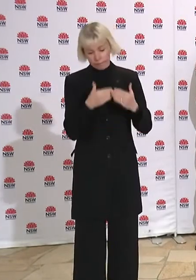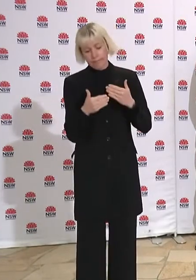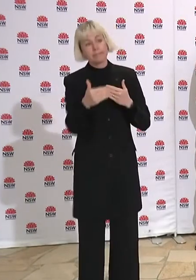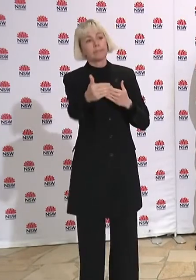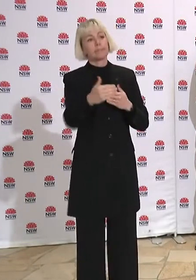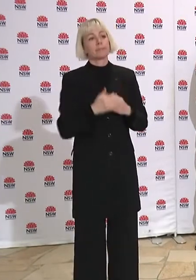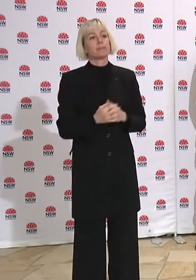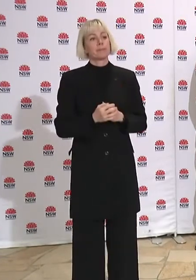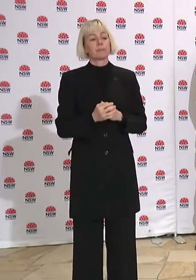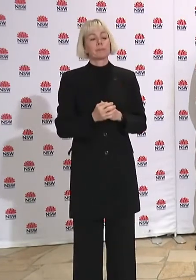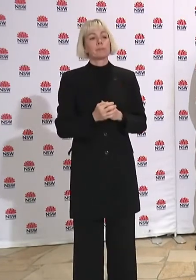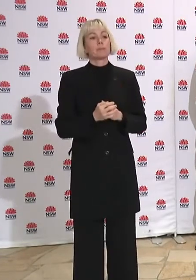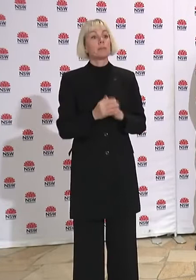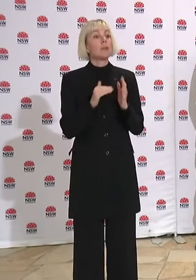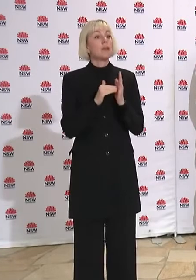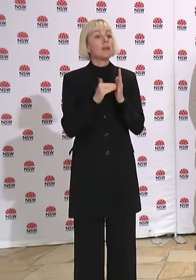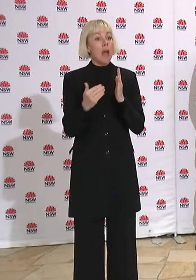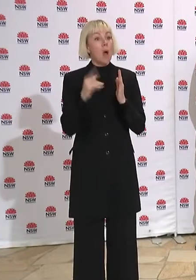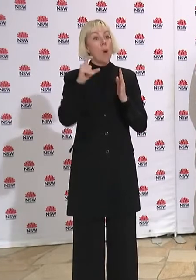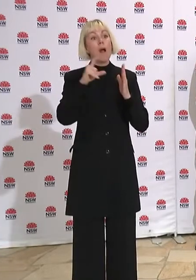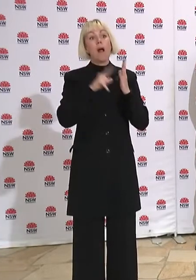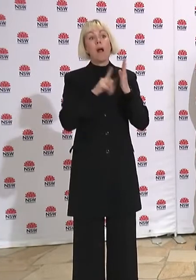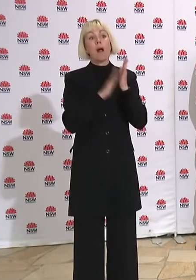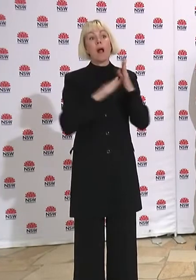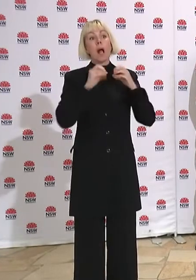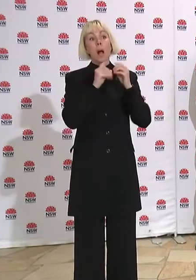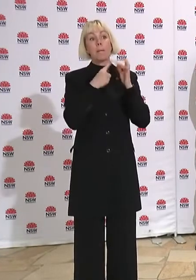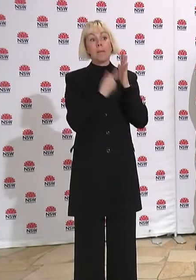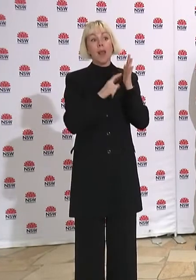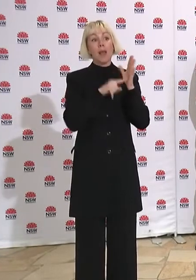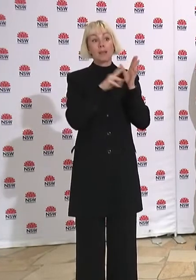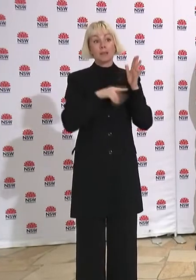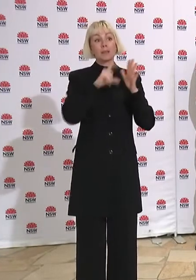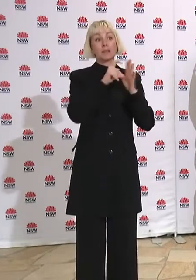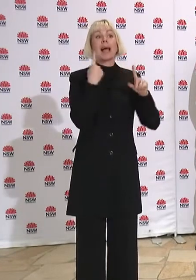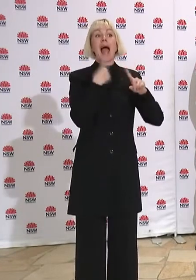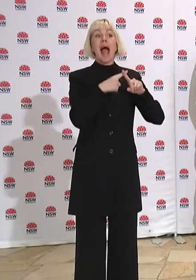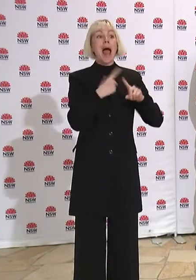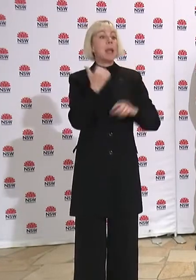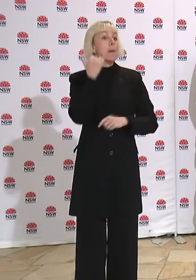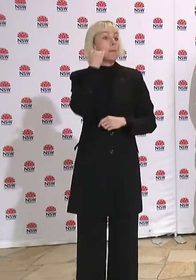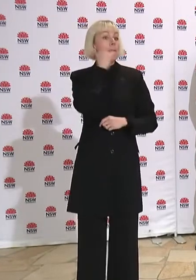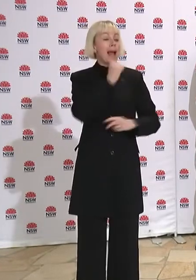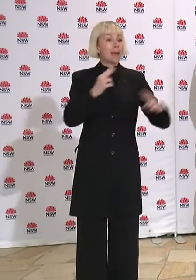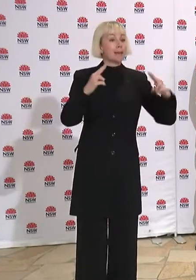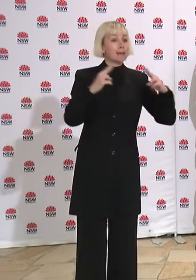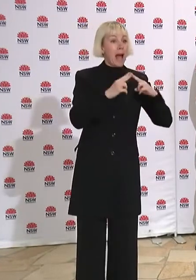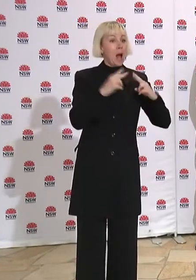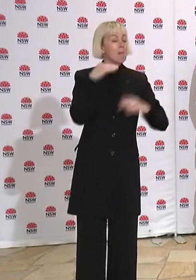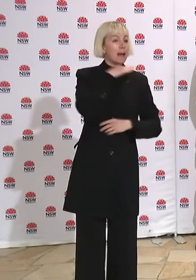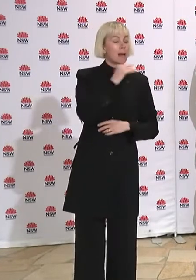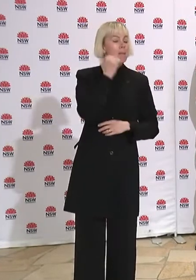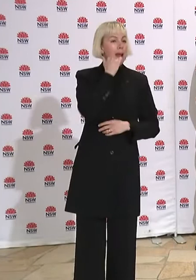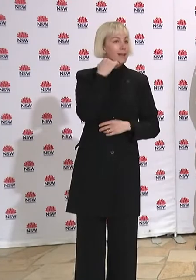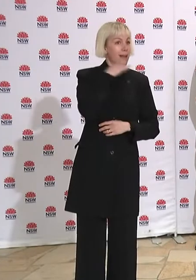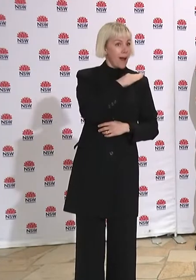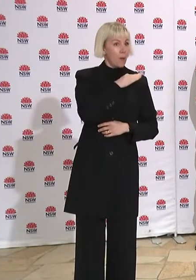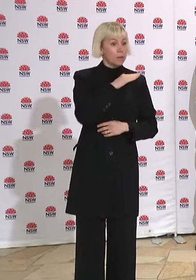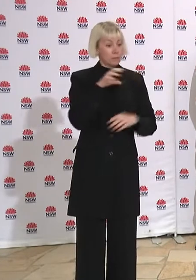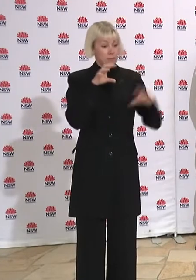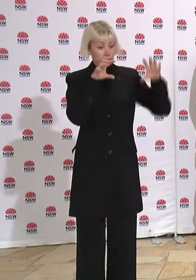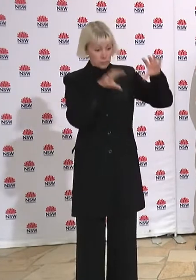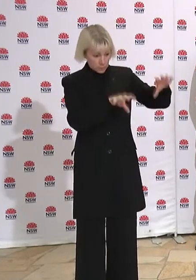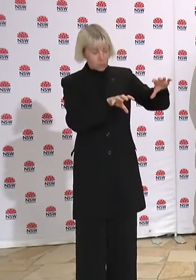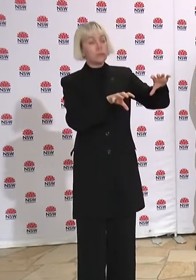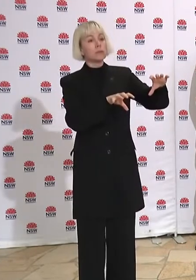local government areas of both Cumberland and Blacktown local government areas will also be subject to workers not being